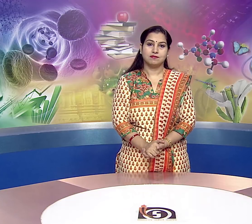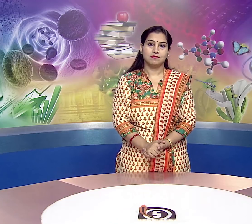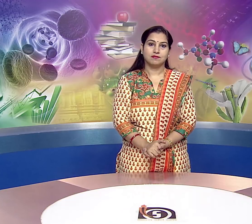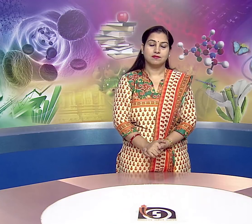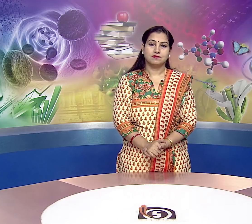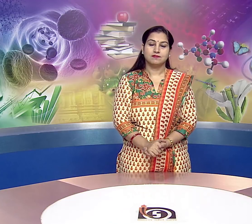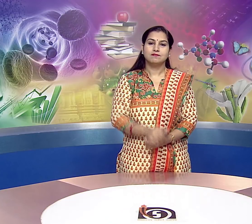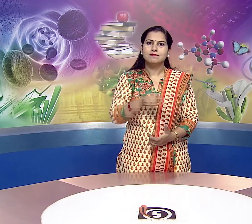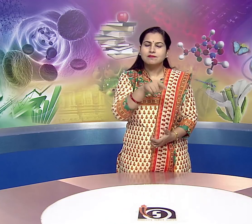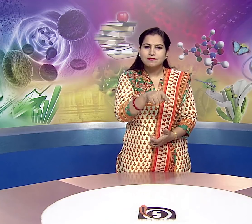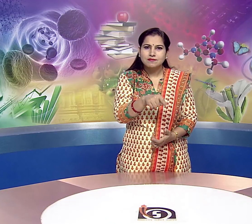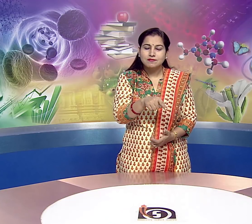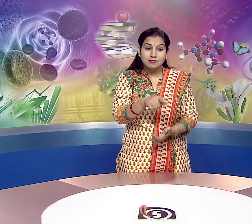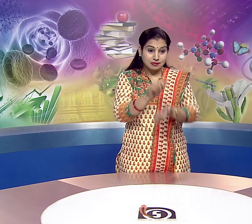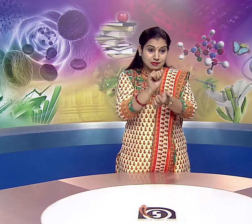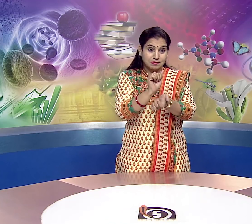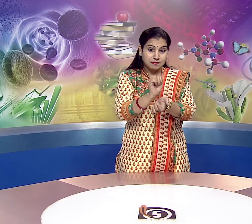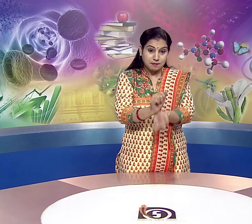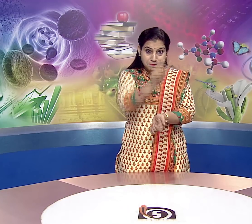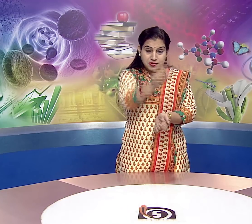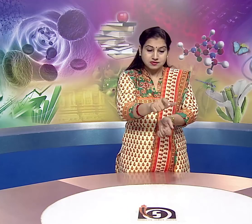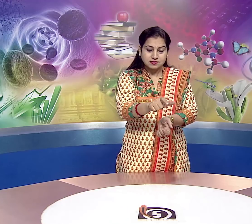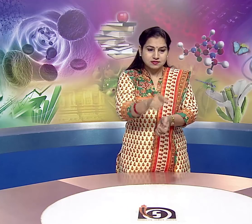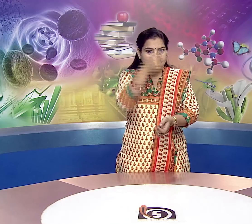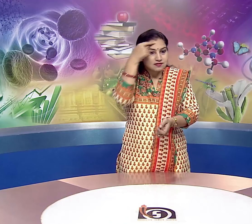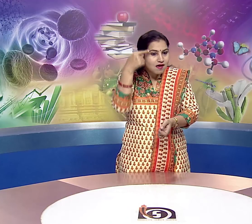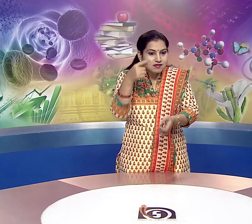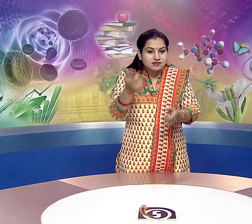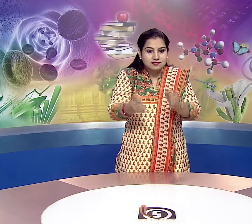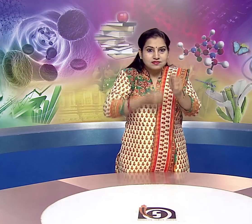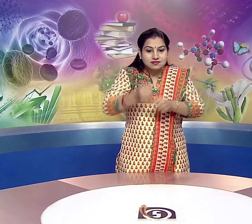That gave the prisoner a chance to run away.